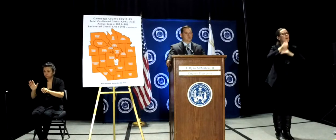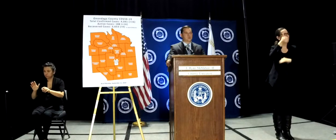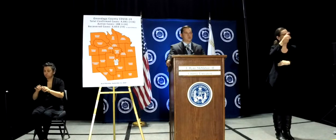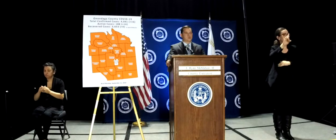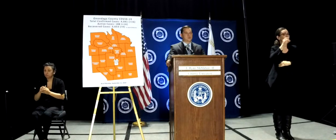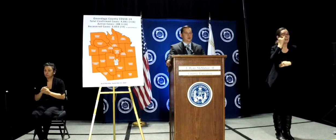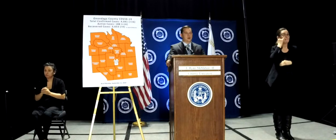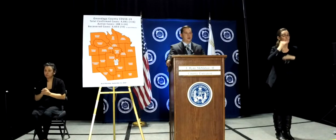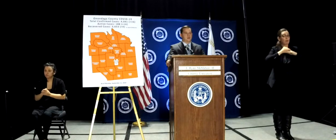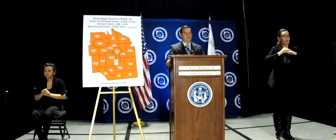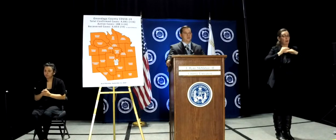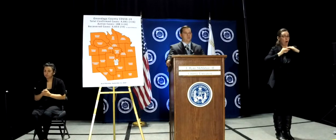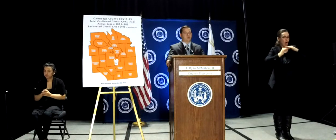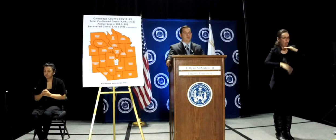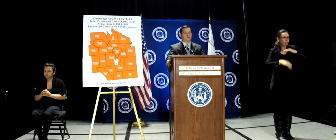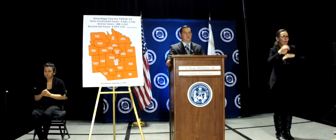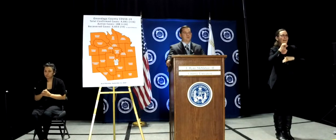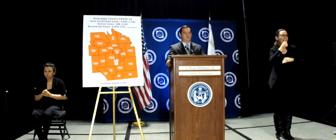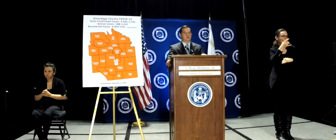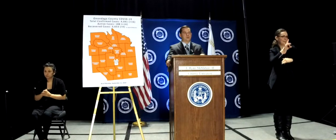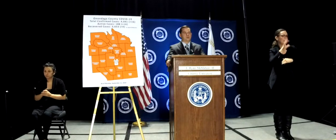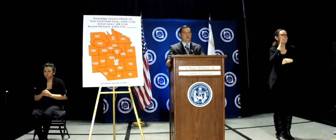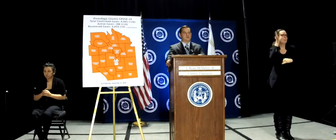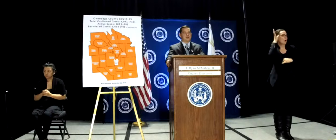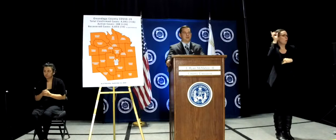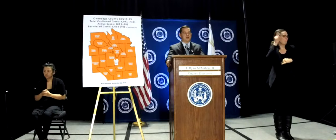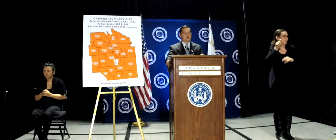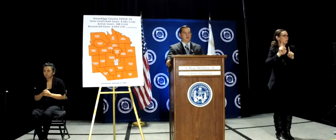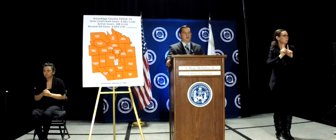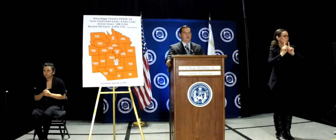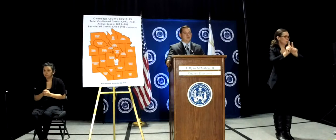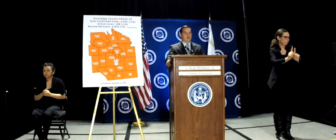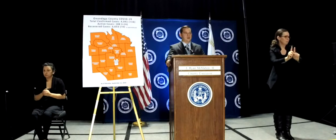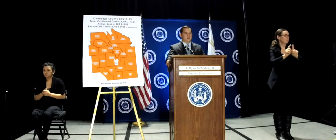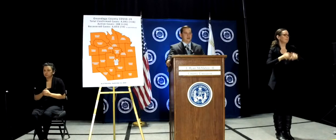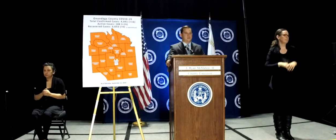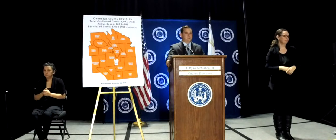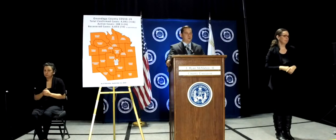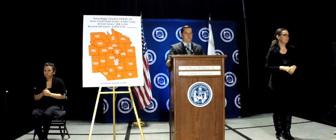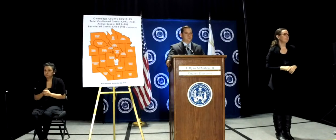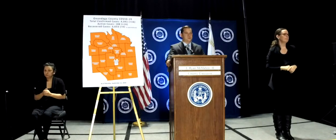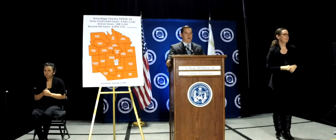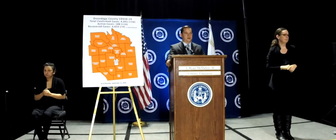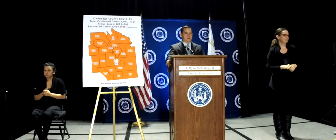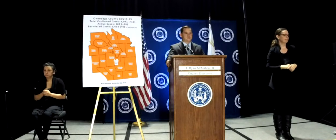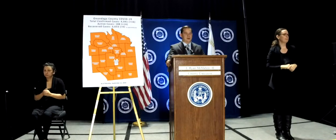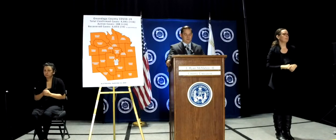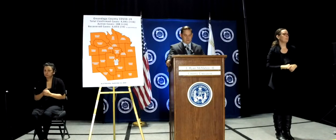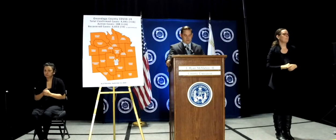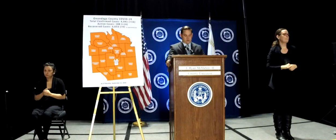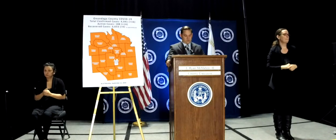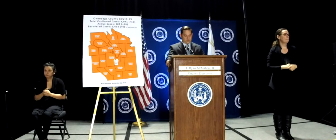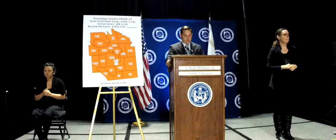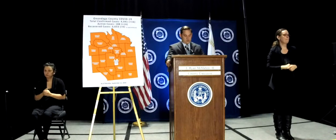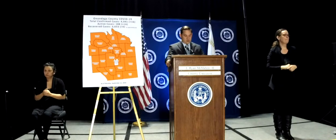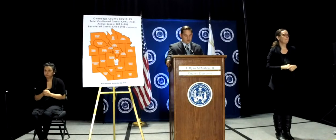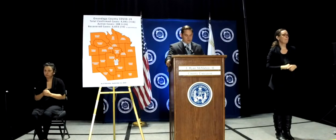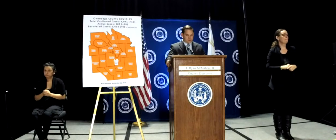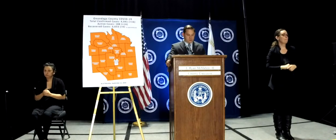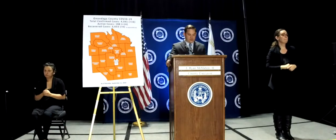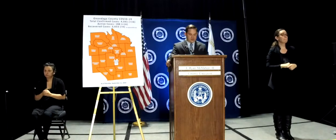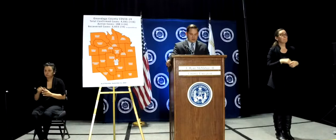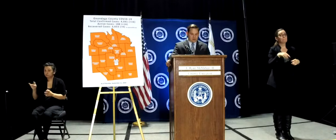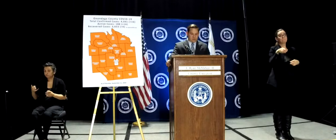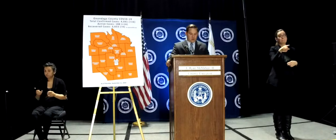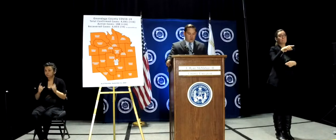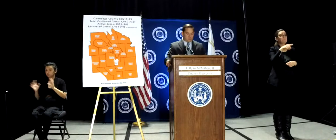who are school district employees, but maybe a school district outside the county. Again, if they become symptomatic, that's fine. Just come to the